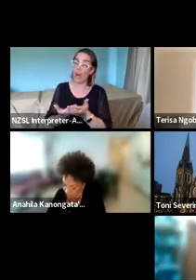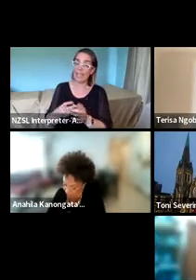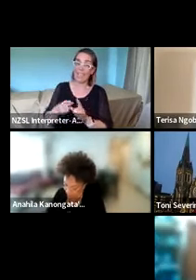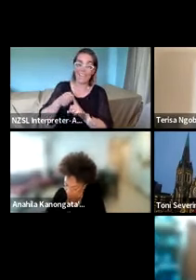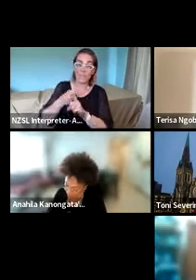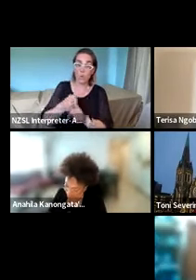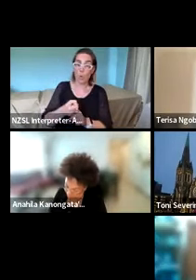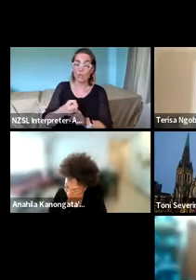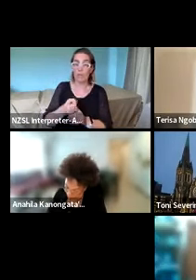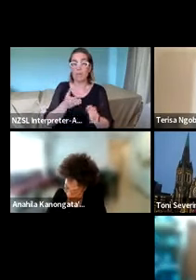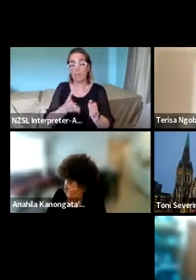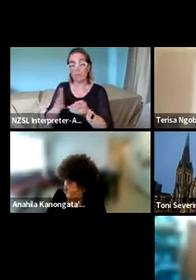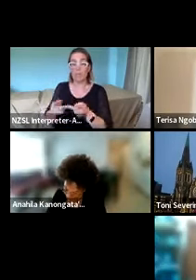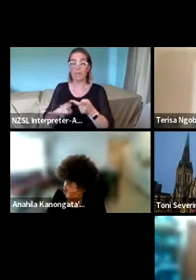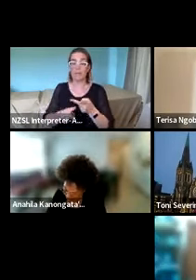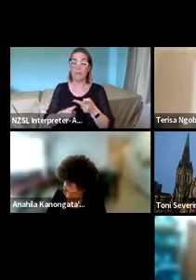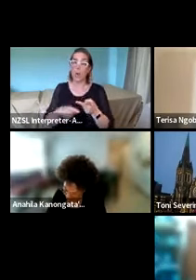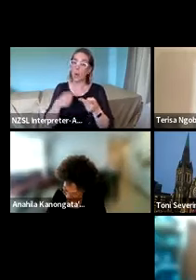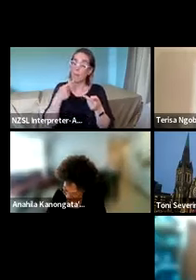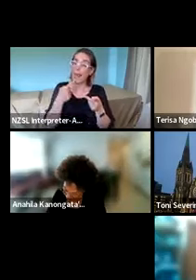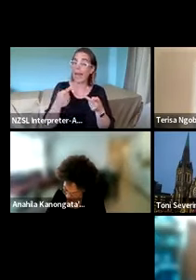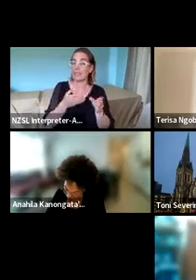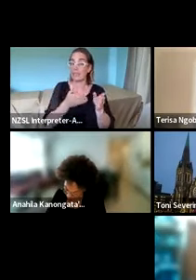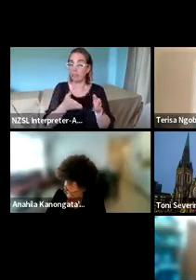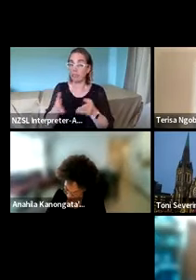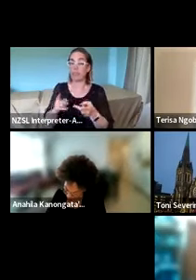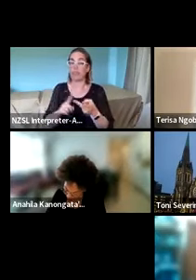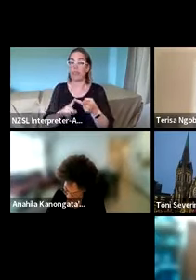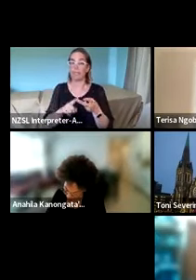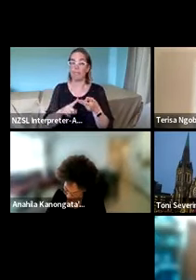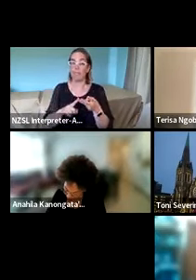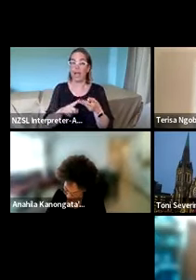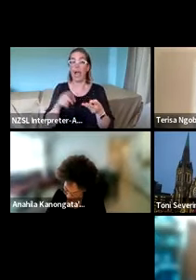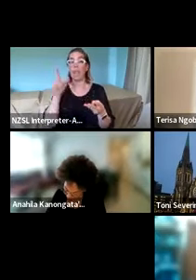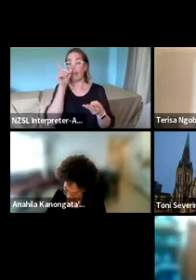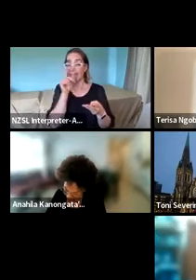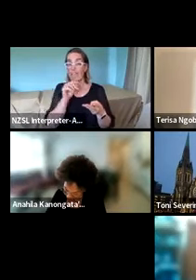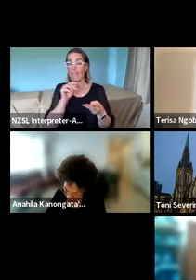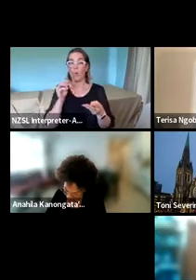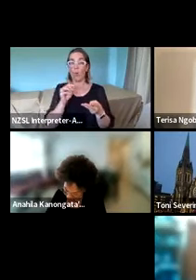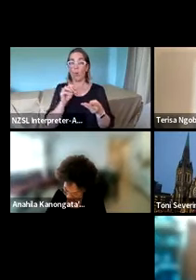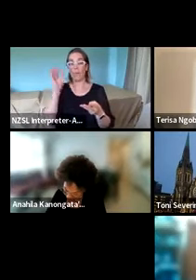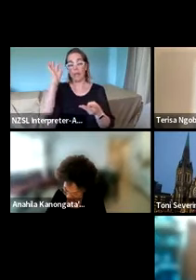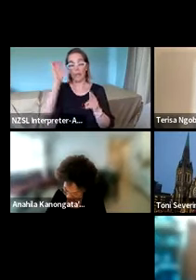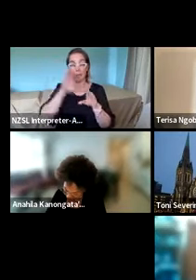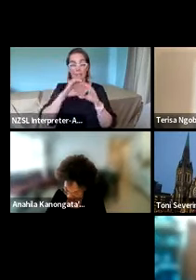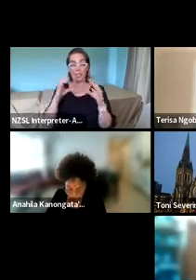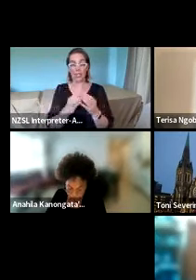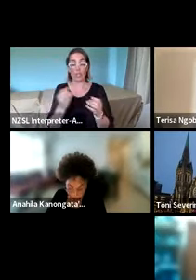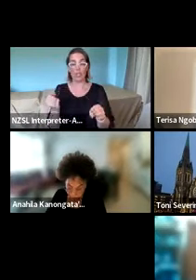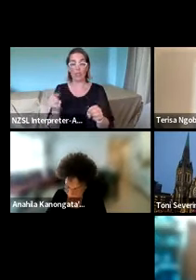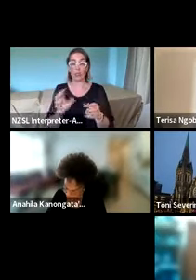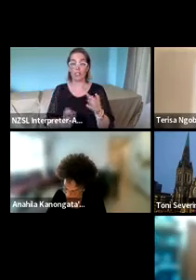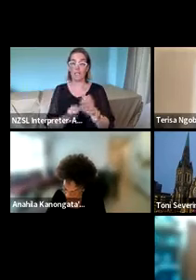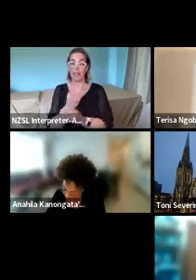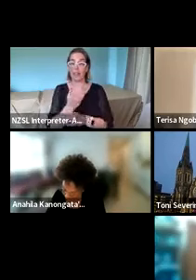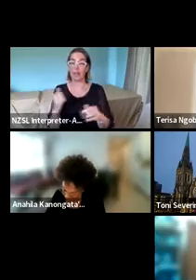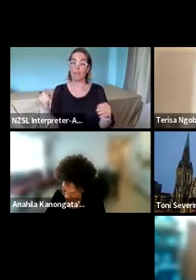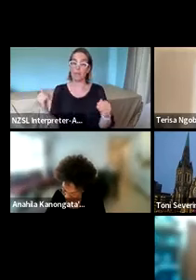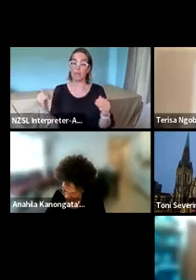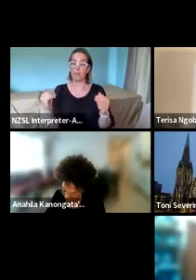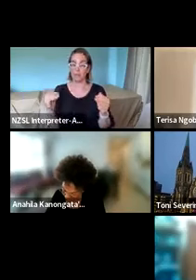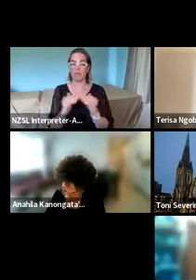complaints mechanism, and the ability for the Commission to develop enforceable standards. I think that's